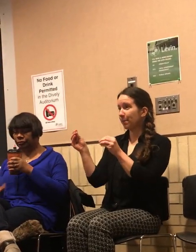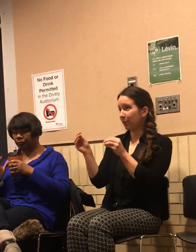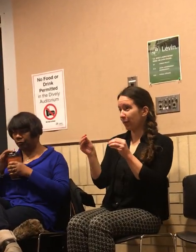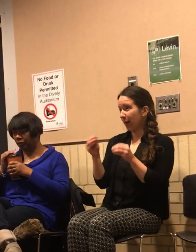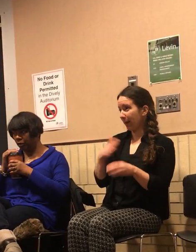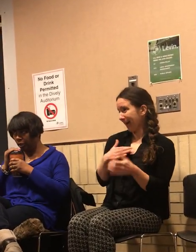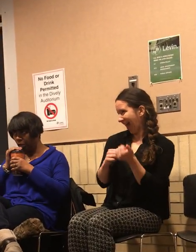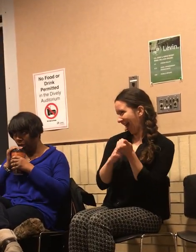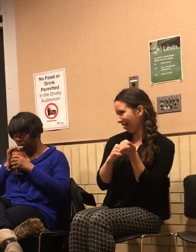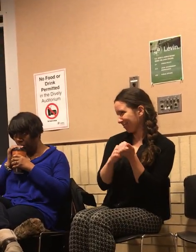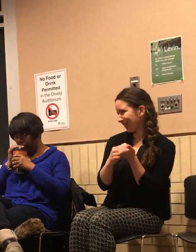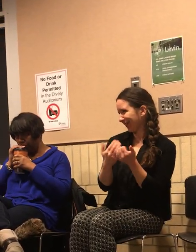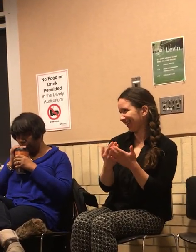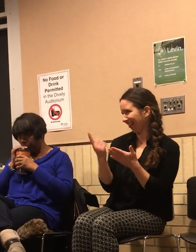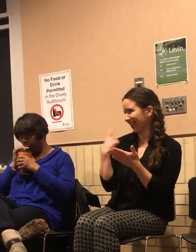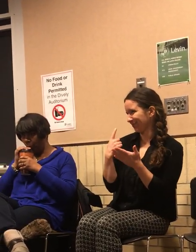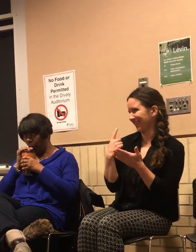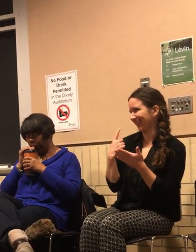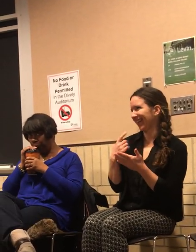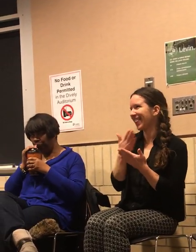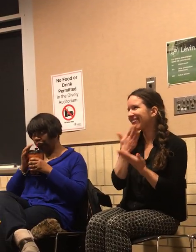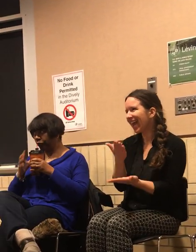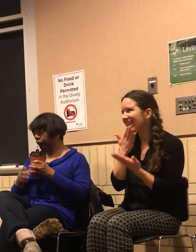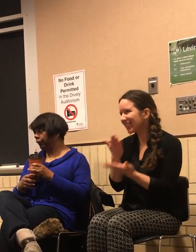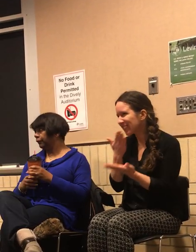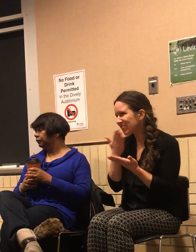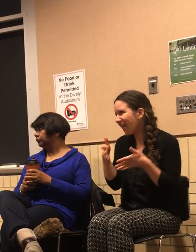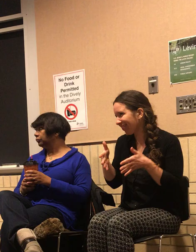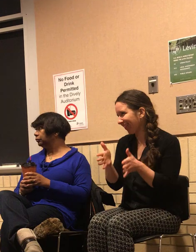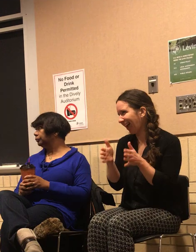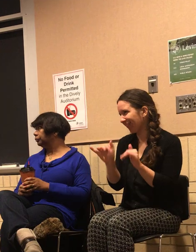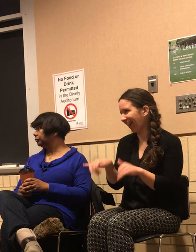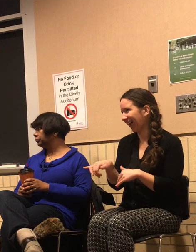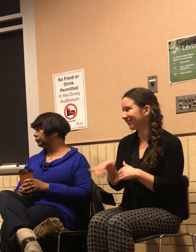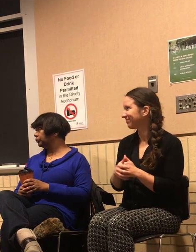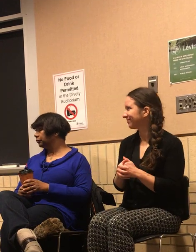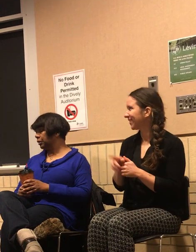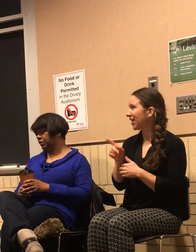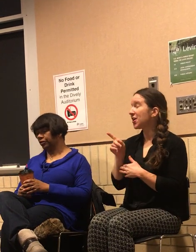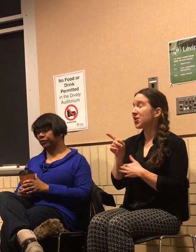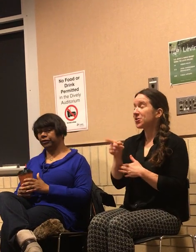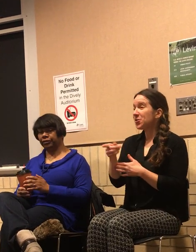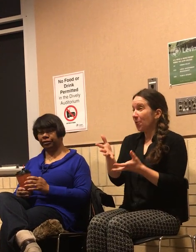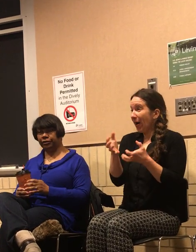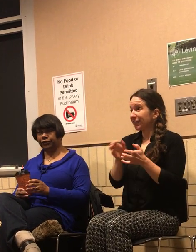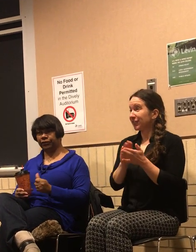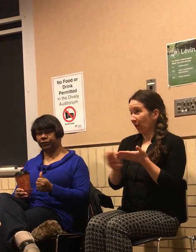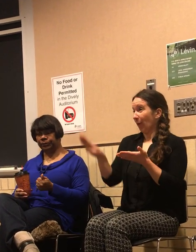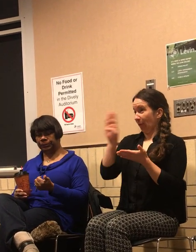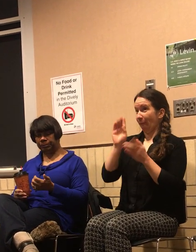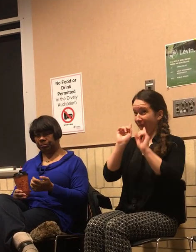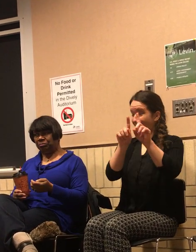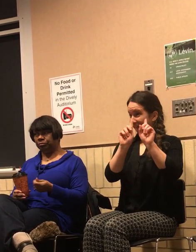helping her and making her feel comfortable. She thinks she wants to go to college when she grows up, so let's get started.